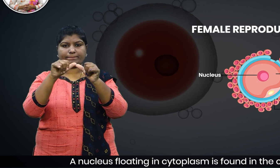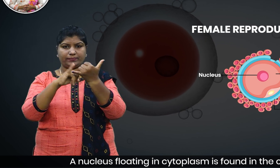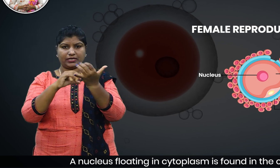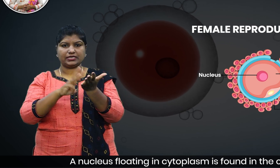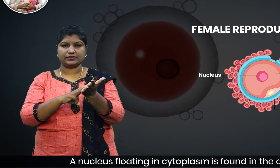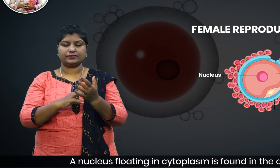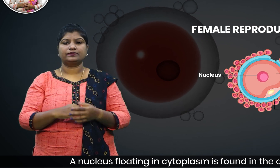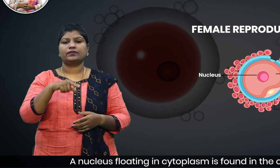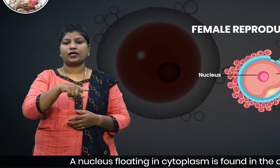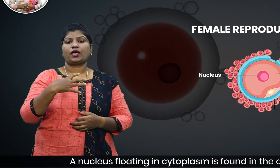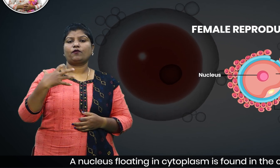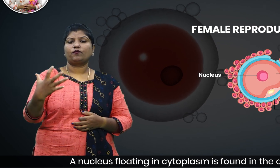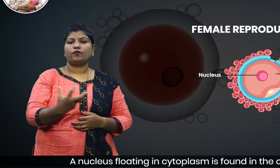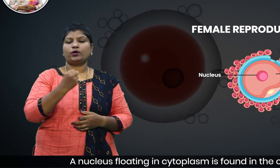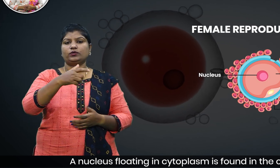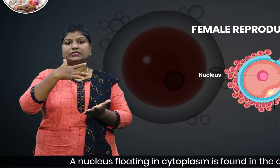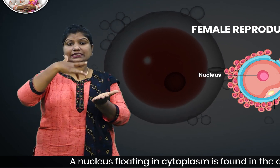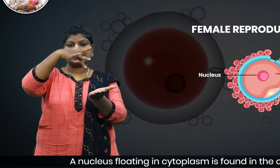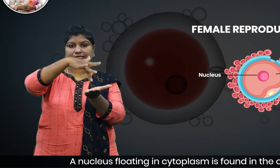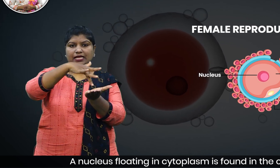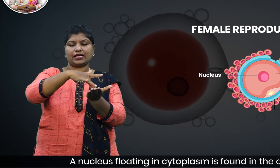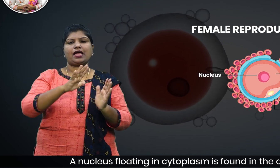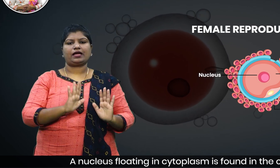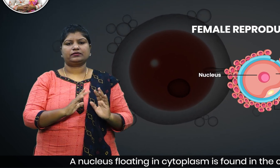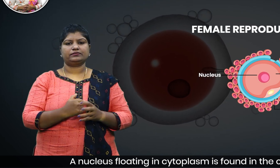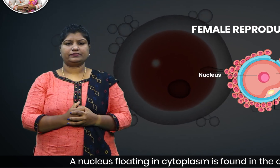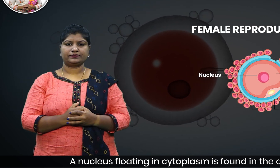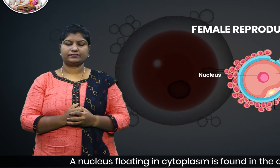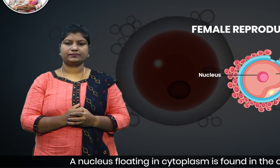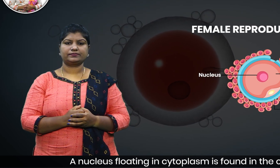is found in the center of it.